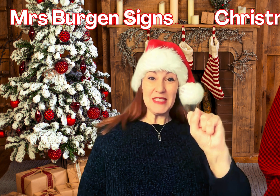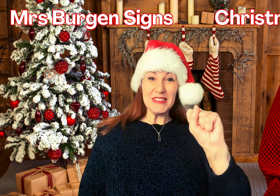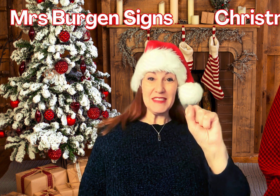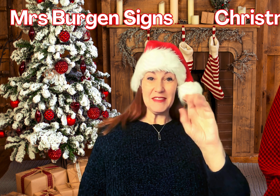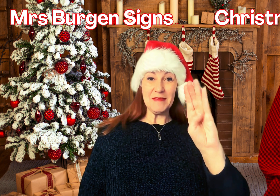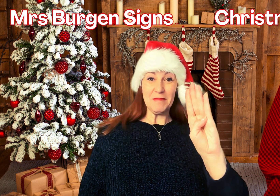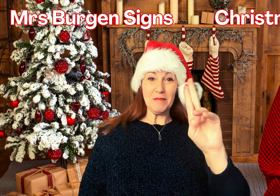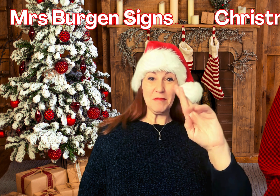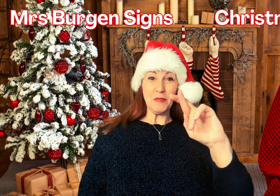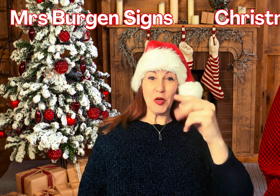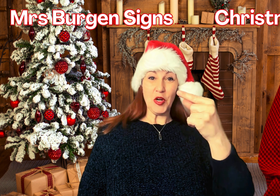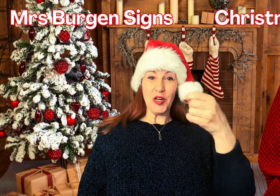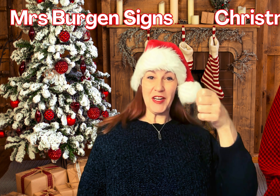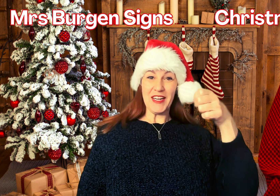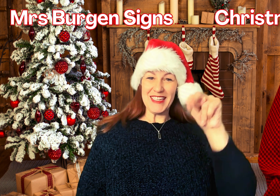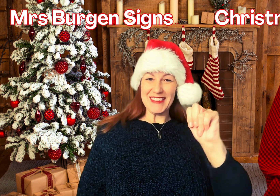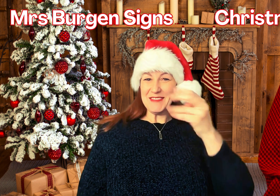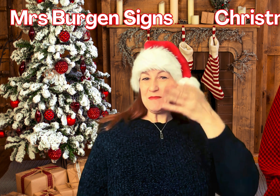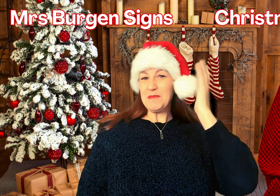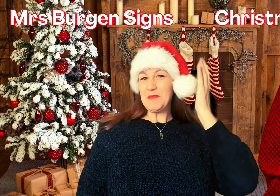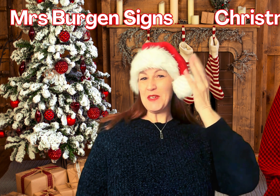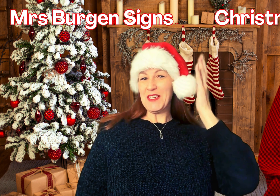Mrs. Bergen.